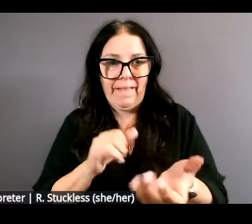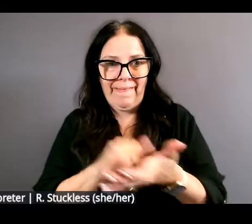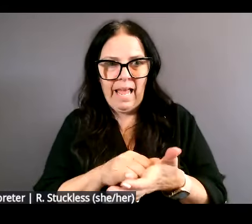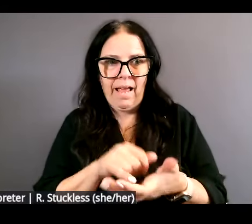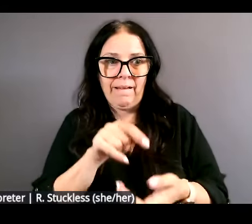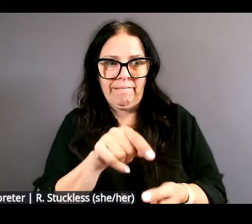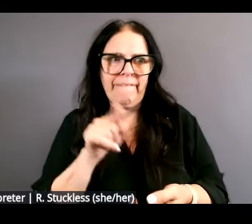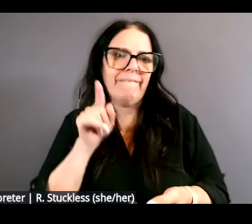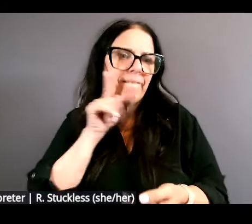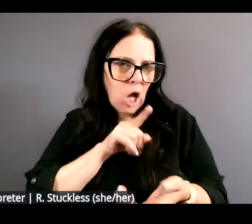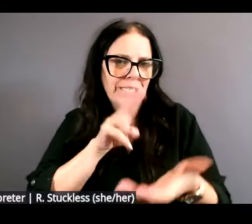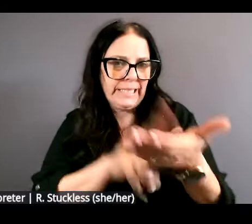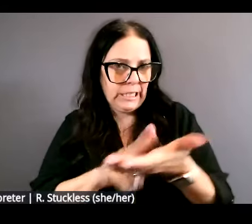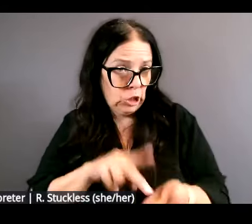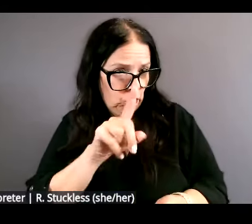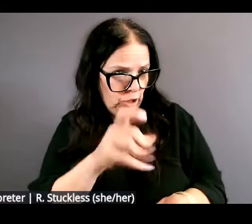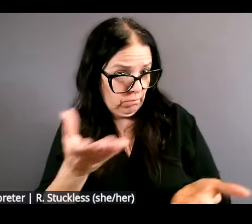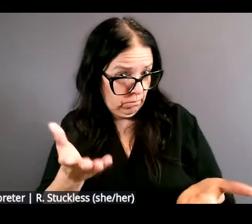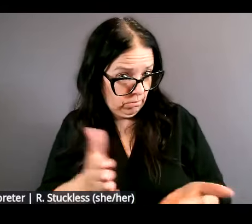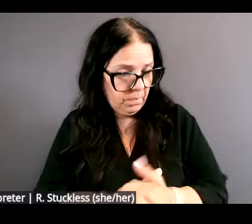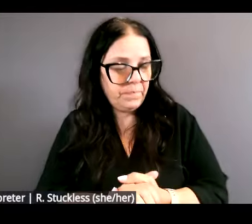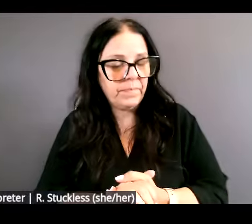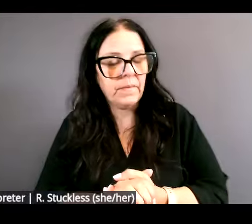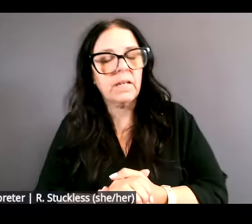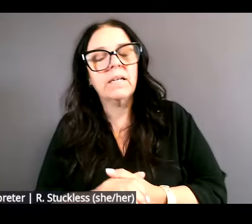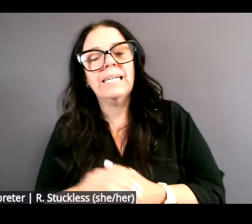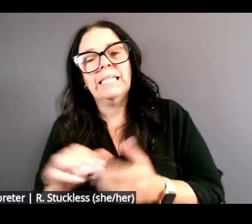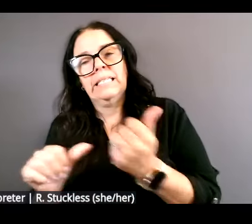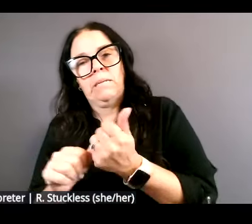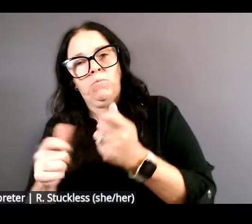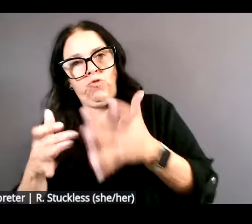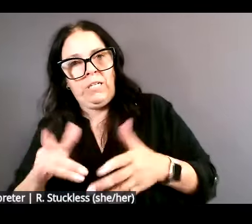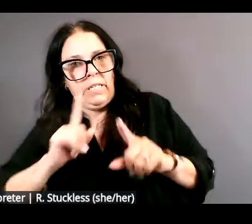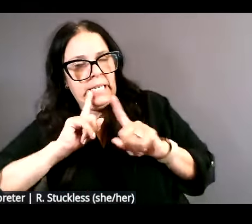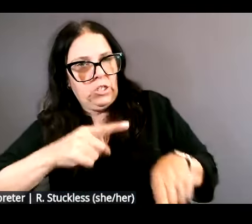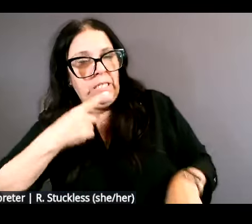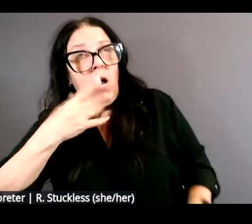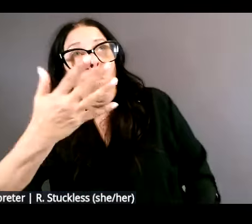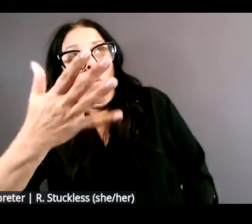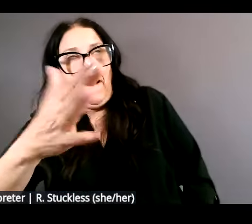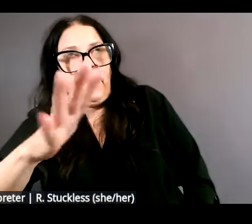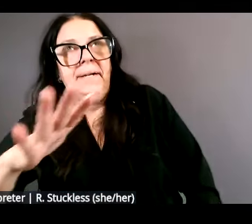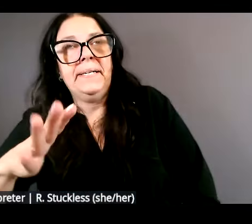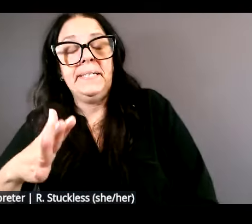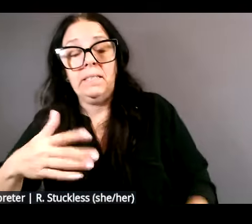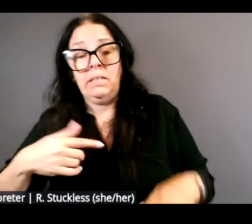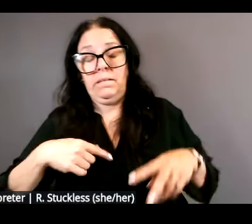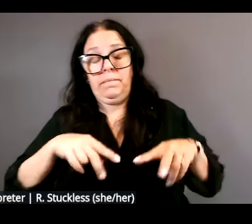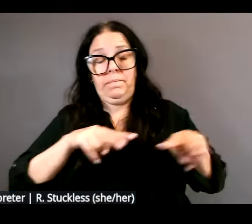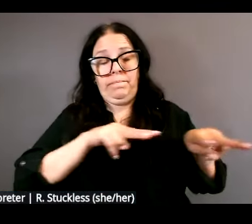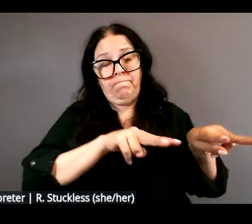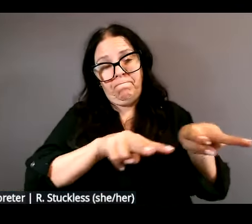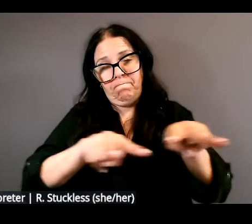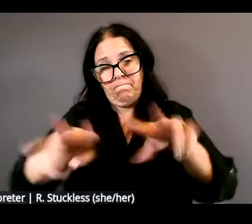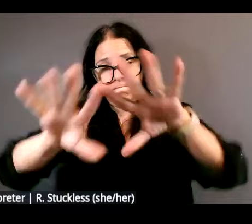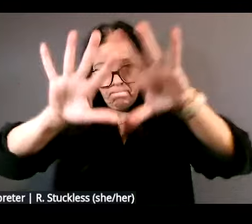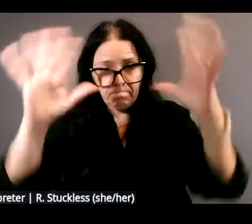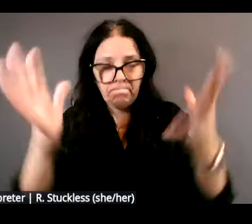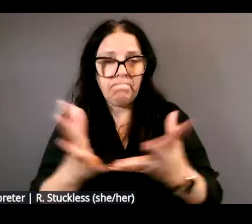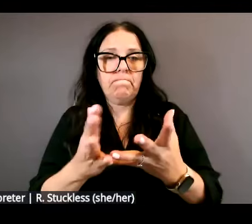So what I can say is that in total, we had, what our review concluded was that there were 18 signatures from